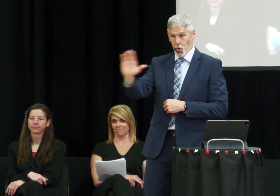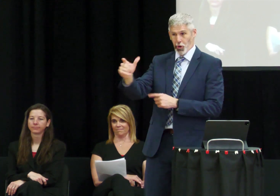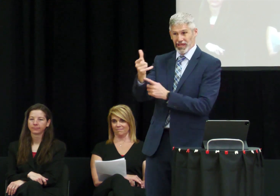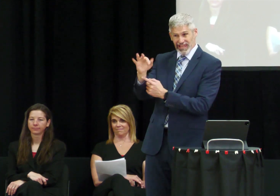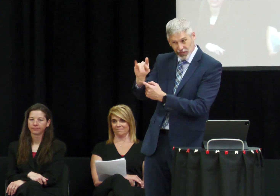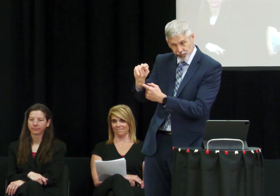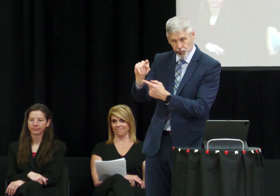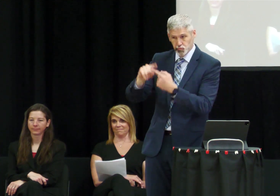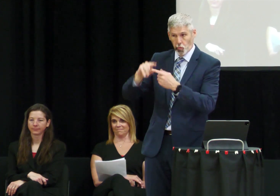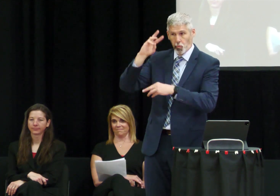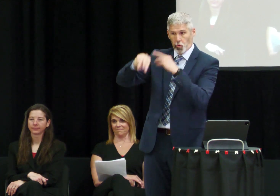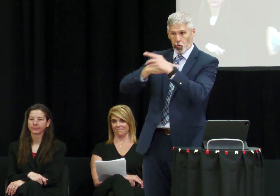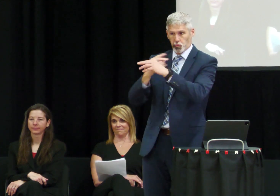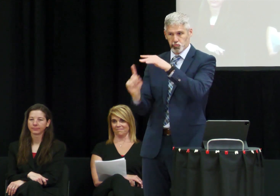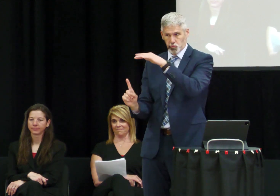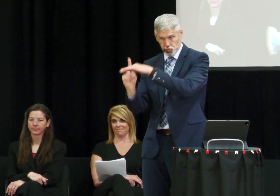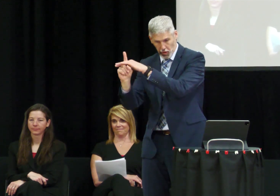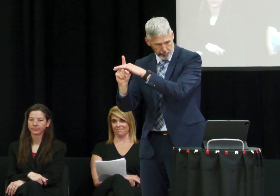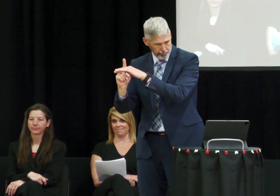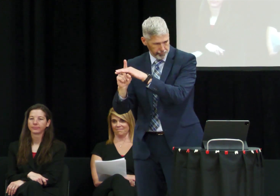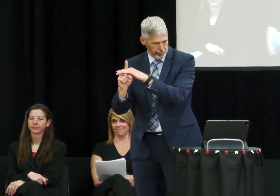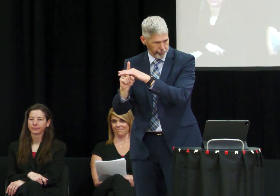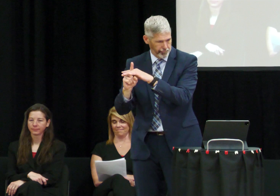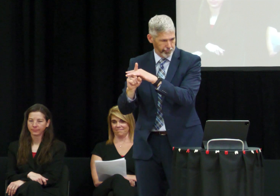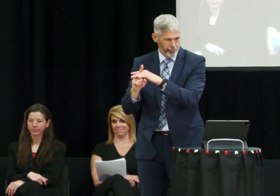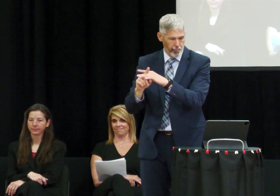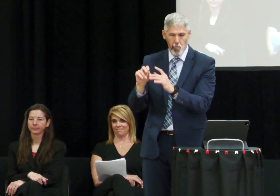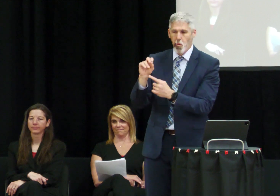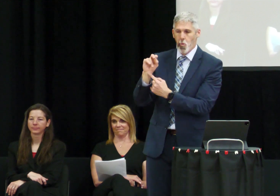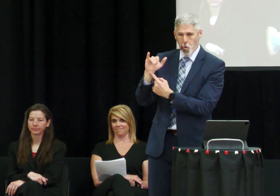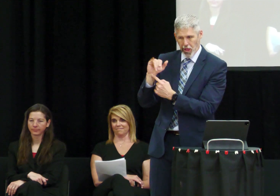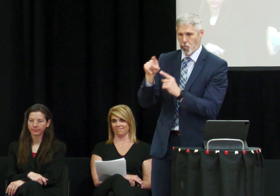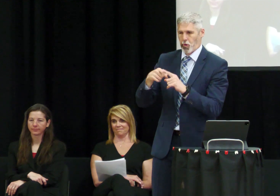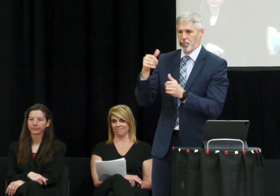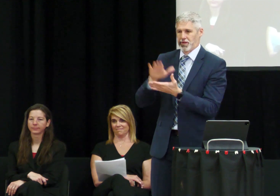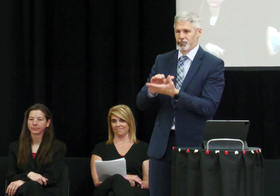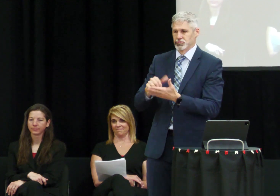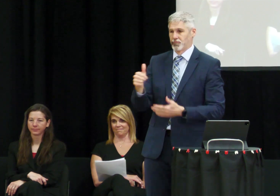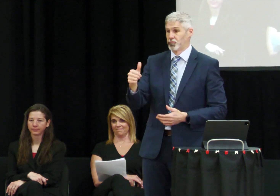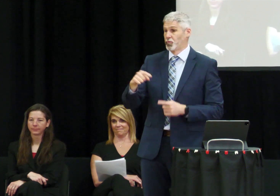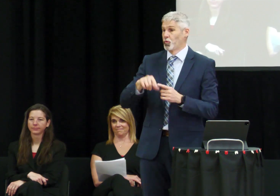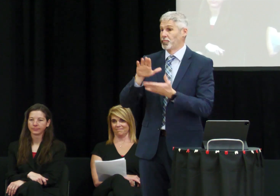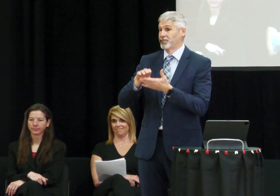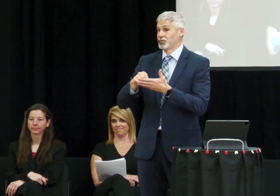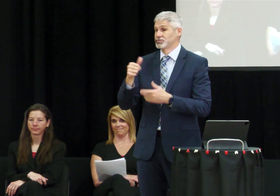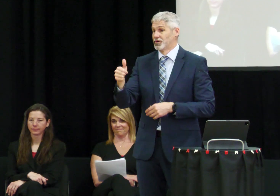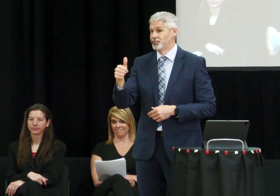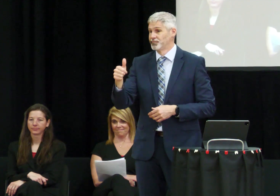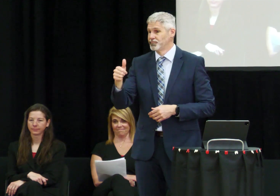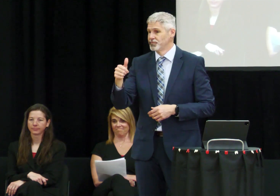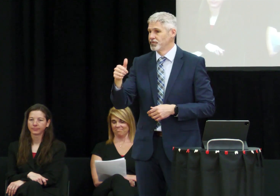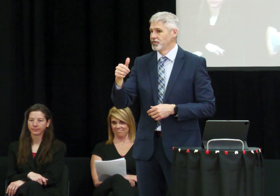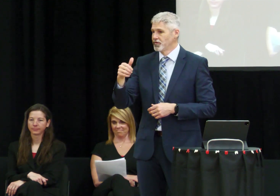When you recognize that, your gift to the world shows up when you believe in yourself.